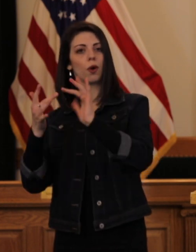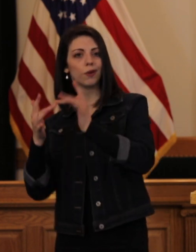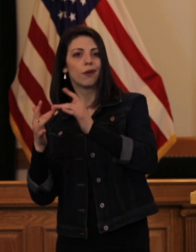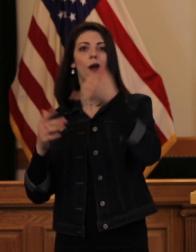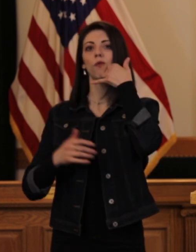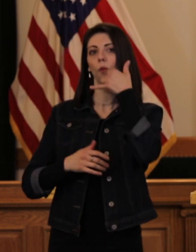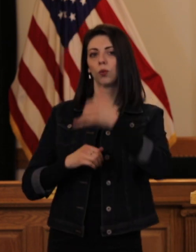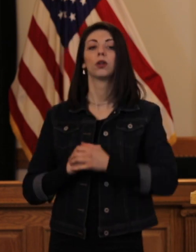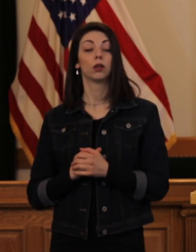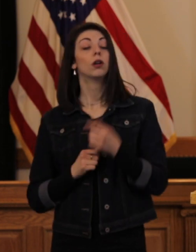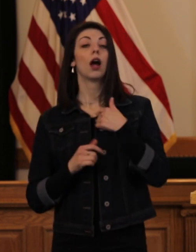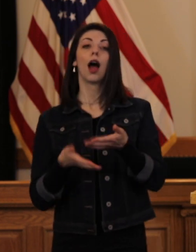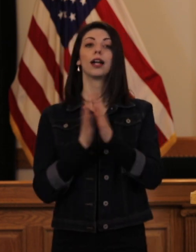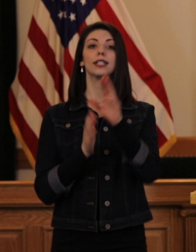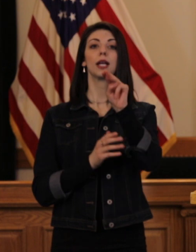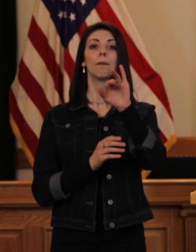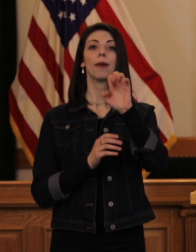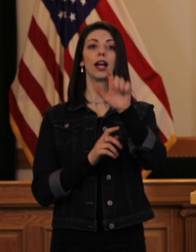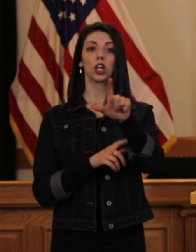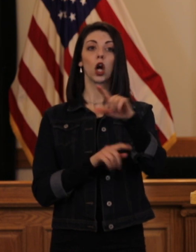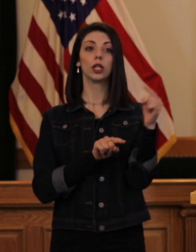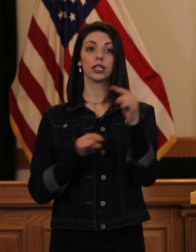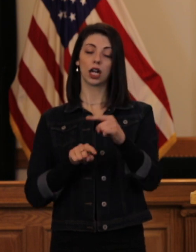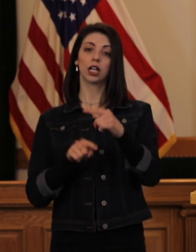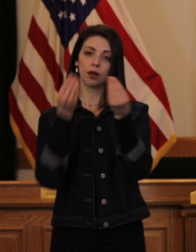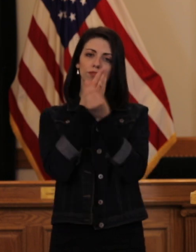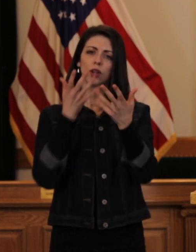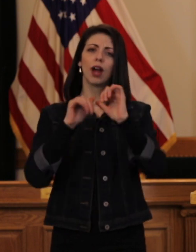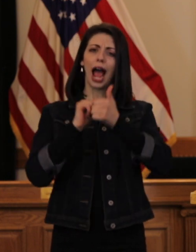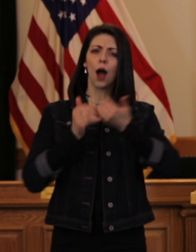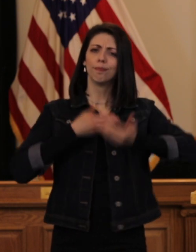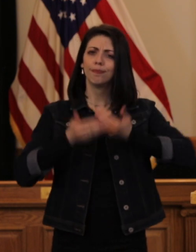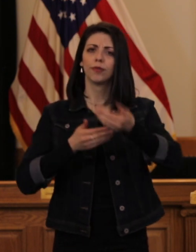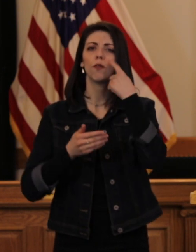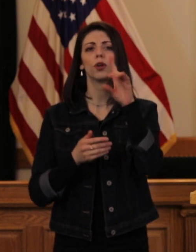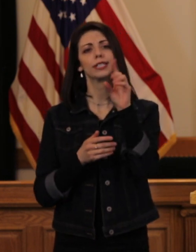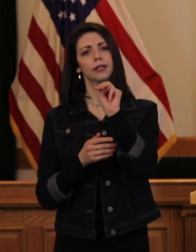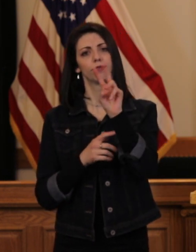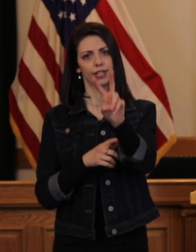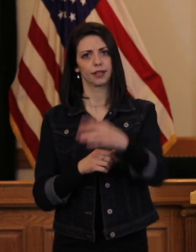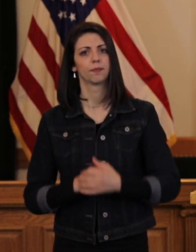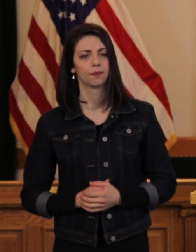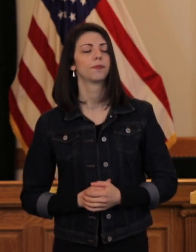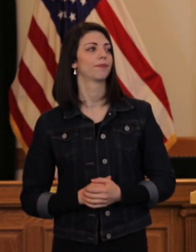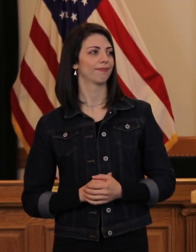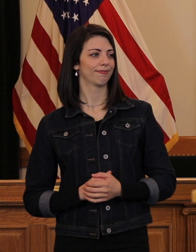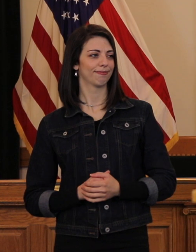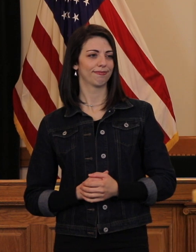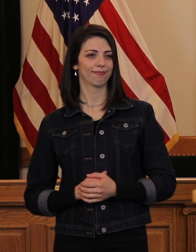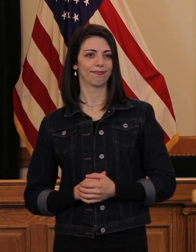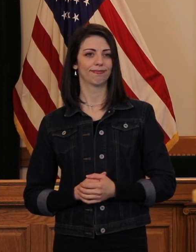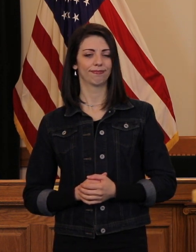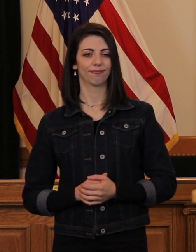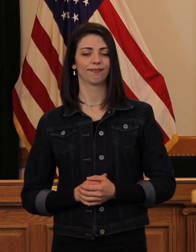county clerk, Michael Backus, to give us an update on how things are working for the DMV offices. Michael?